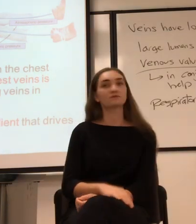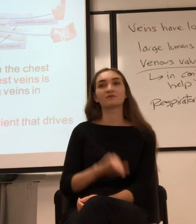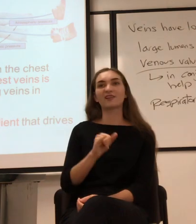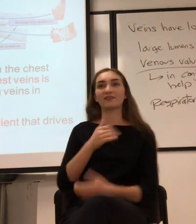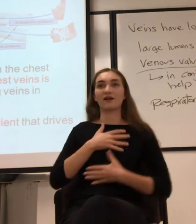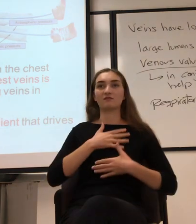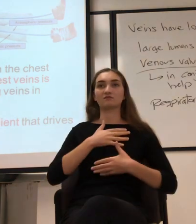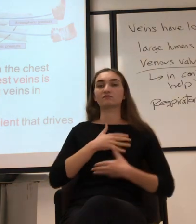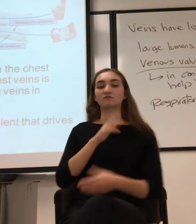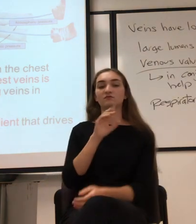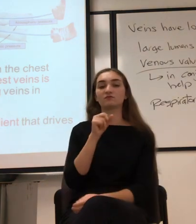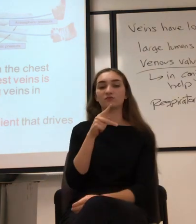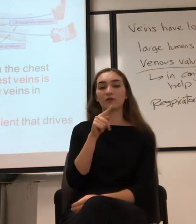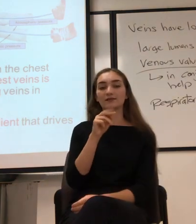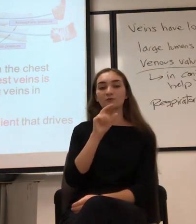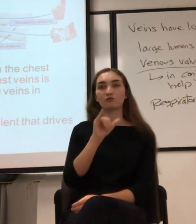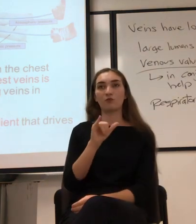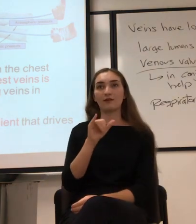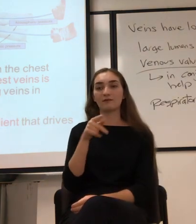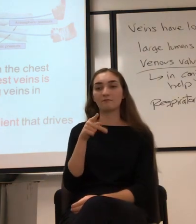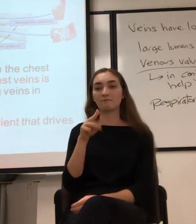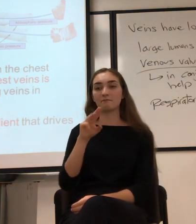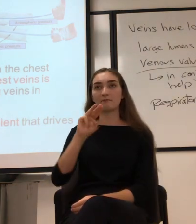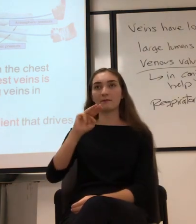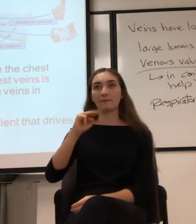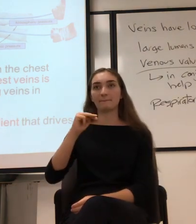In chest veins.